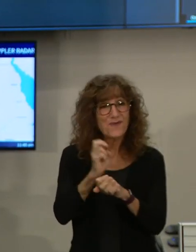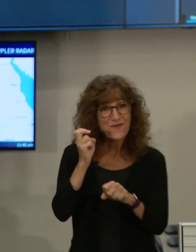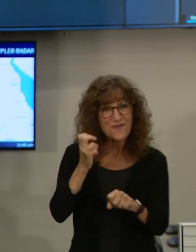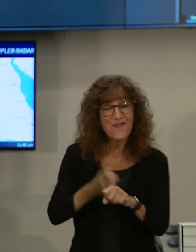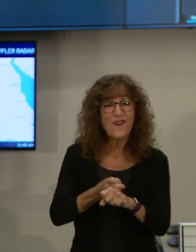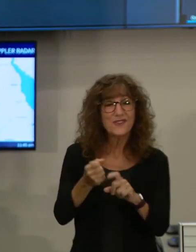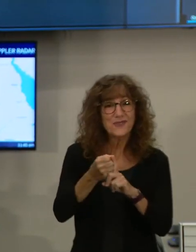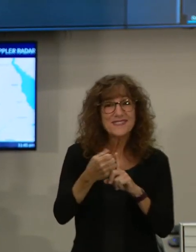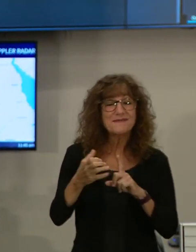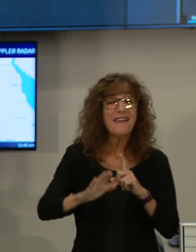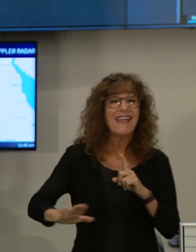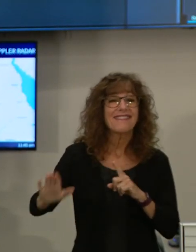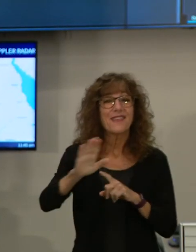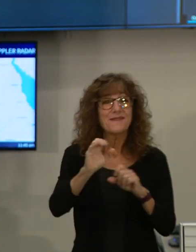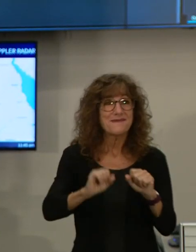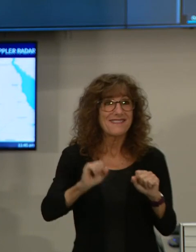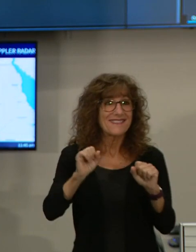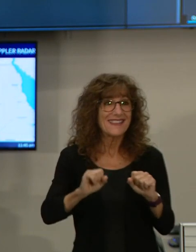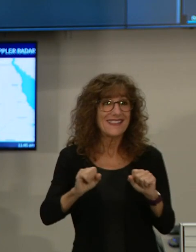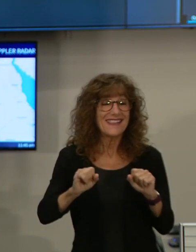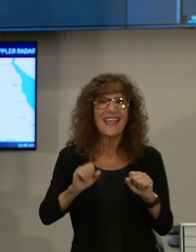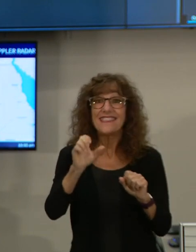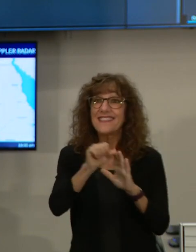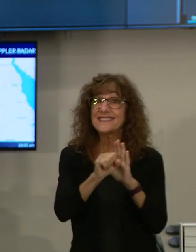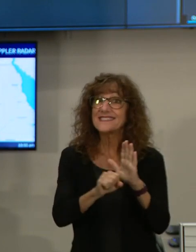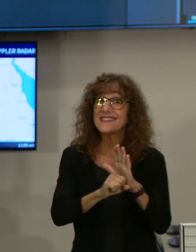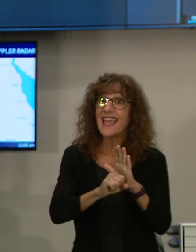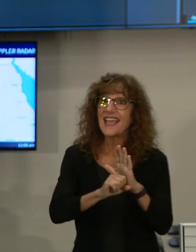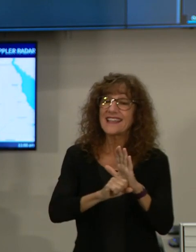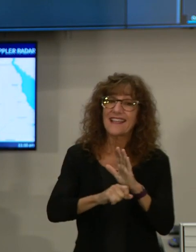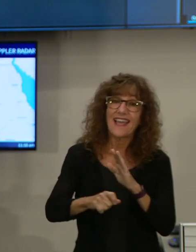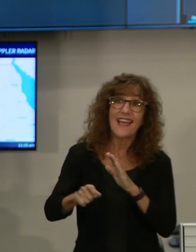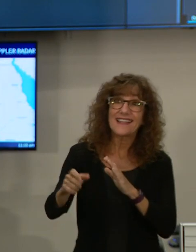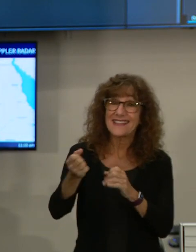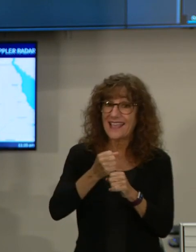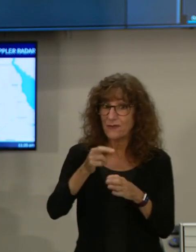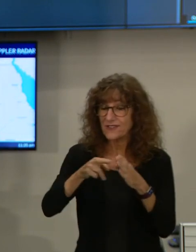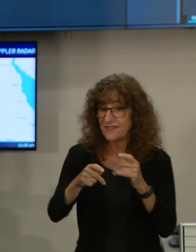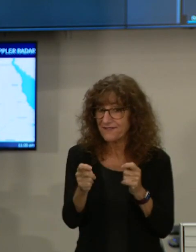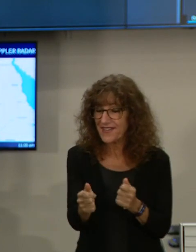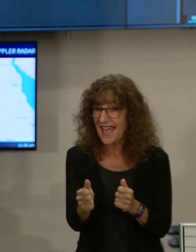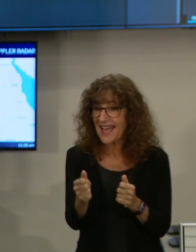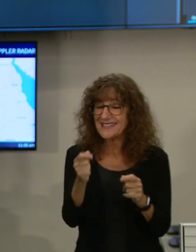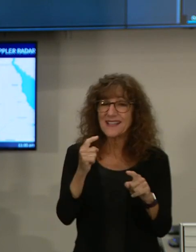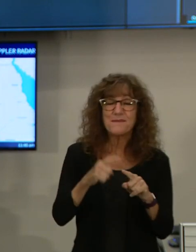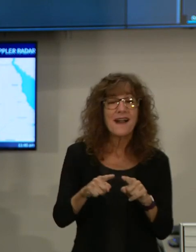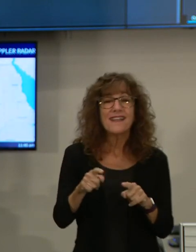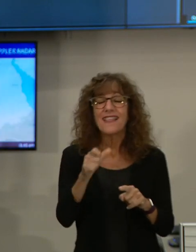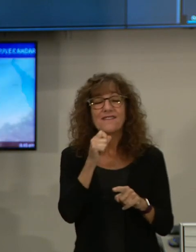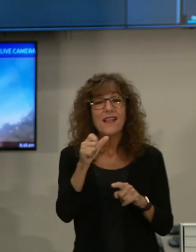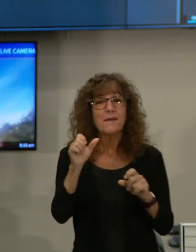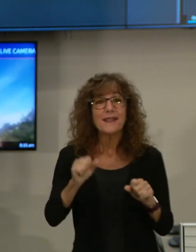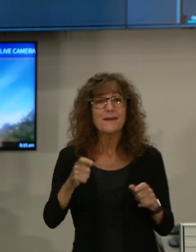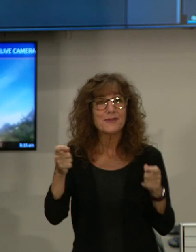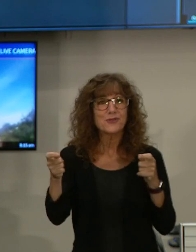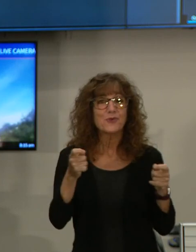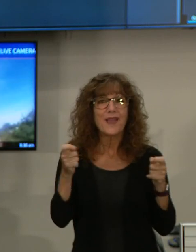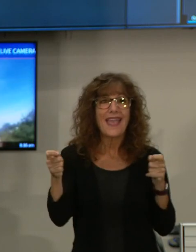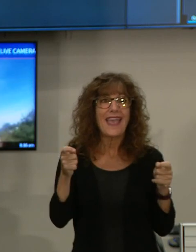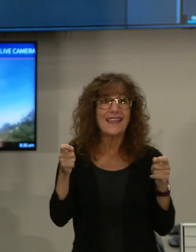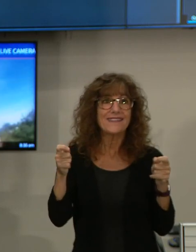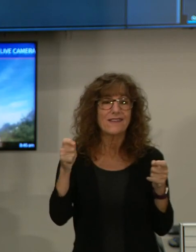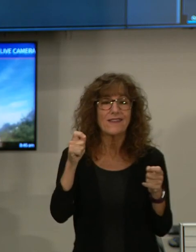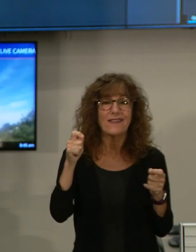to expand their capability. They have the ability to turn it over quickly, but they haven't had the ability to handle the